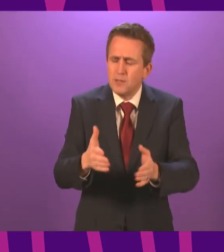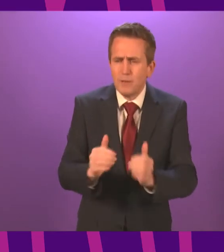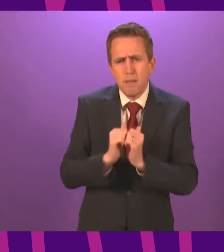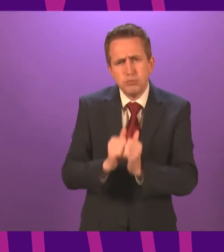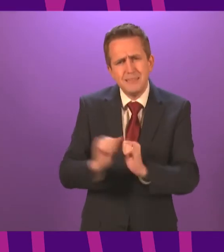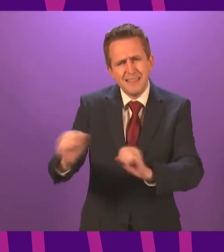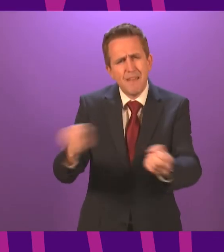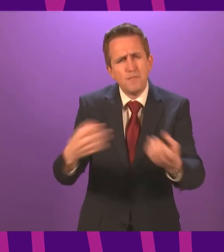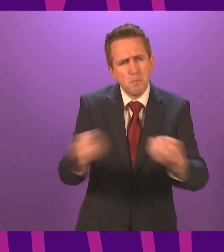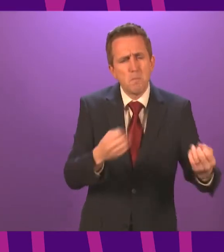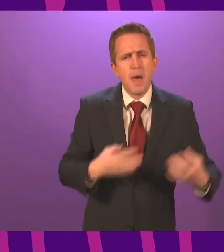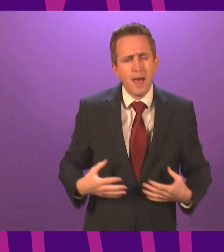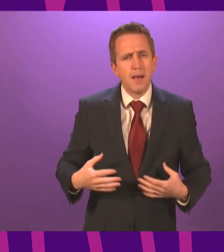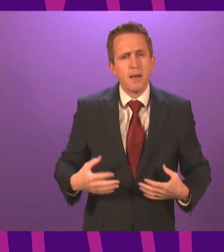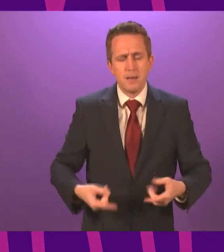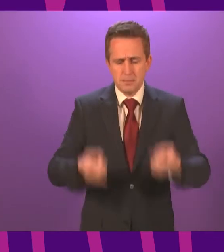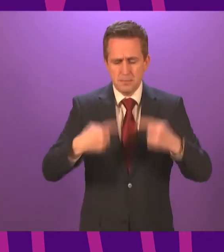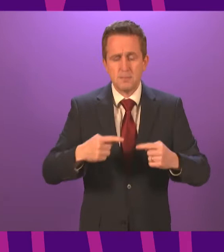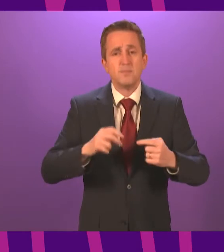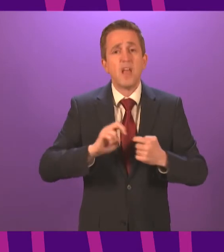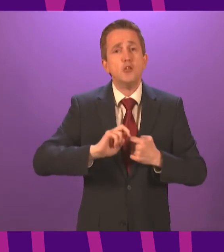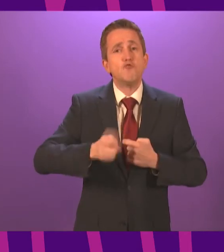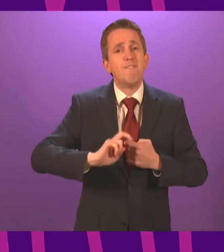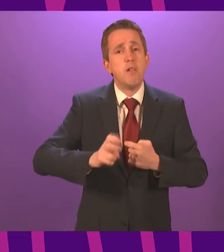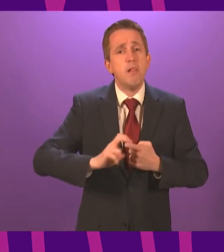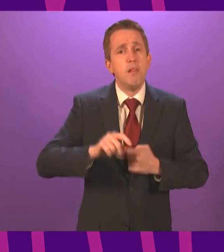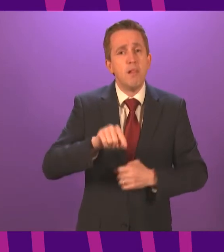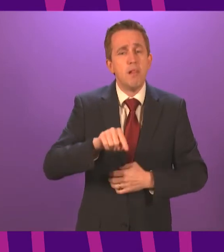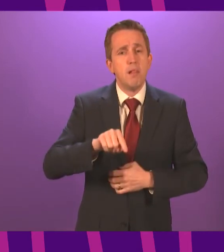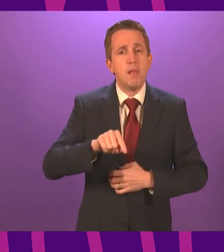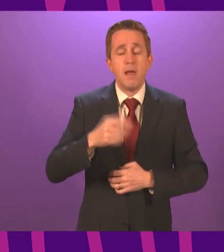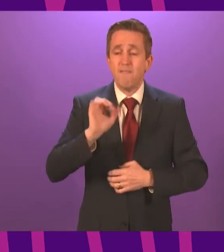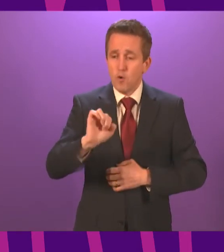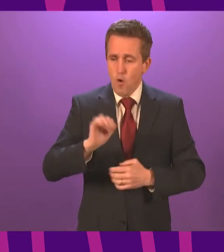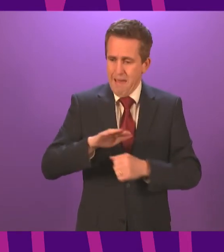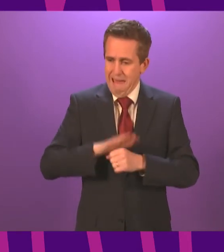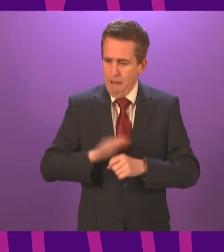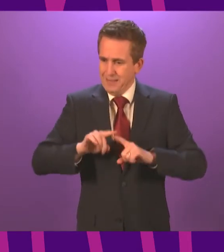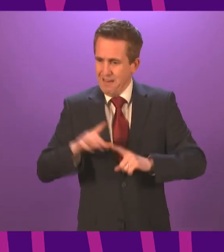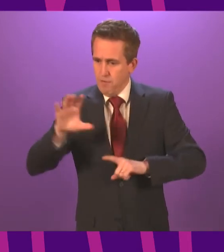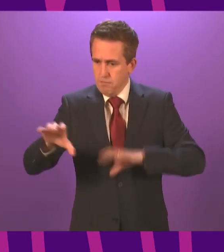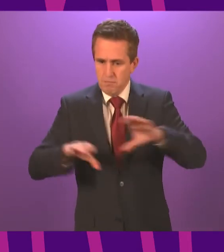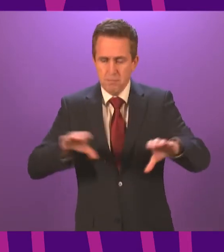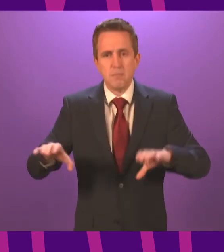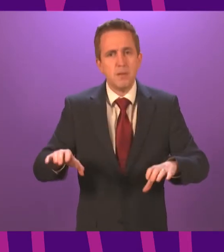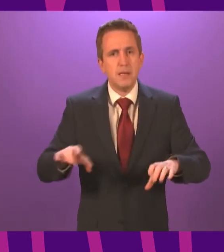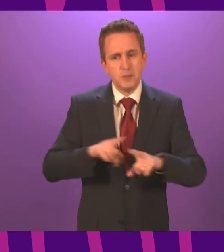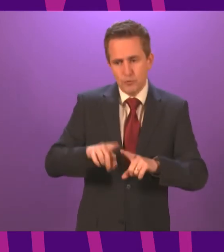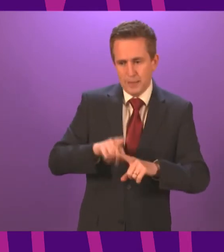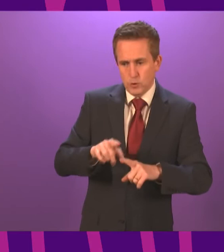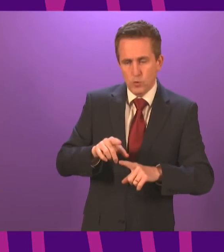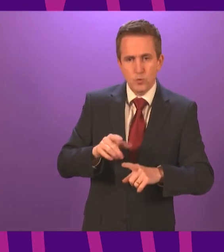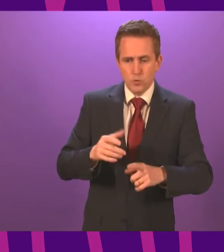turning to travel, a fundamental component of any approach that allocates areas to different levels is limiting migration of the virus from